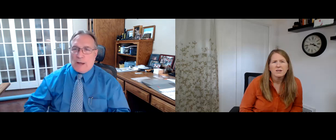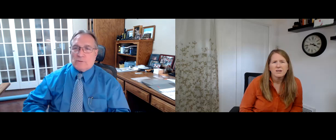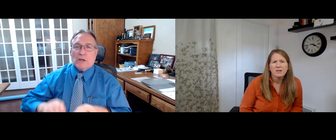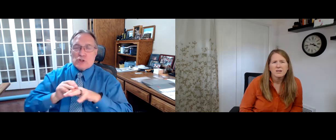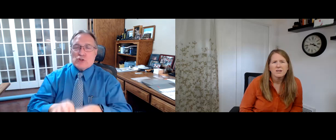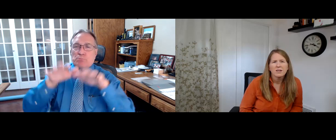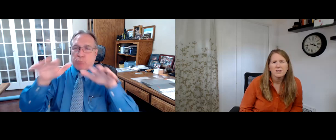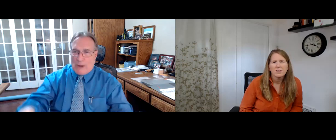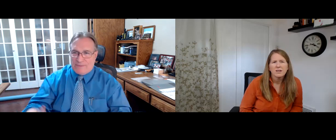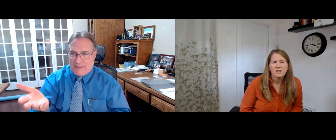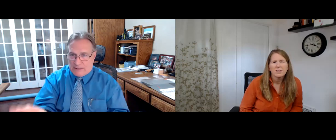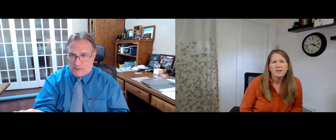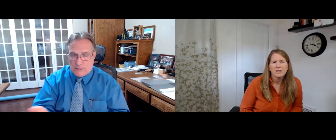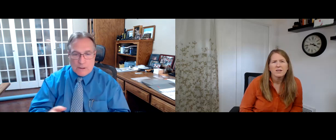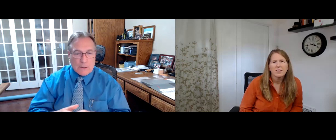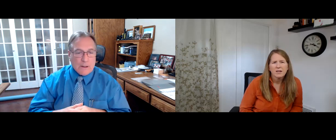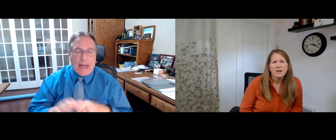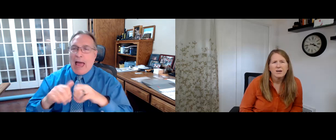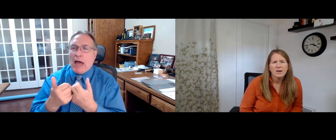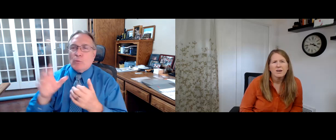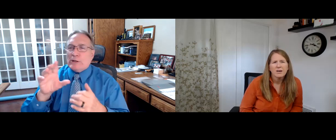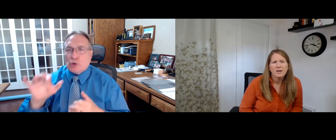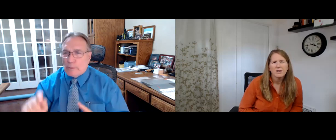Christ. Spread this. How do we do it?